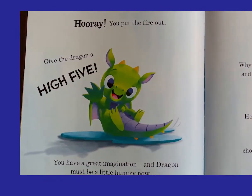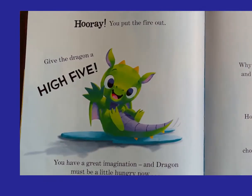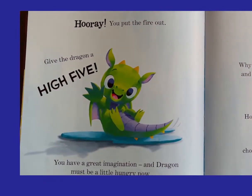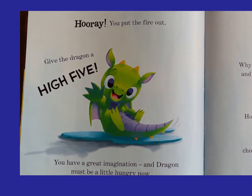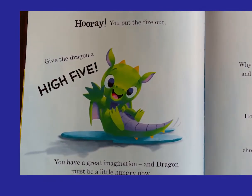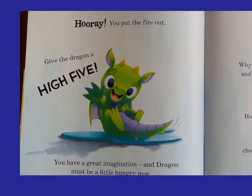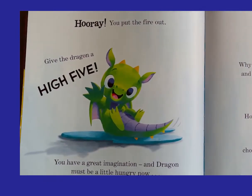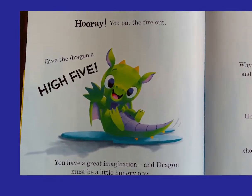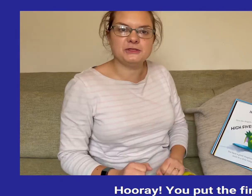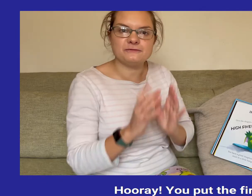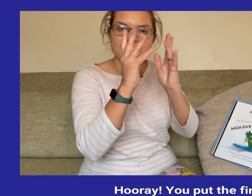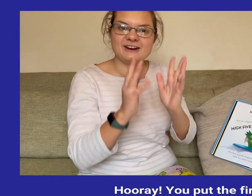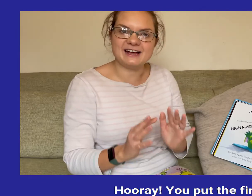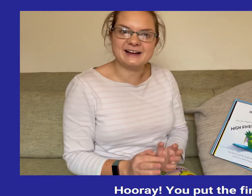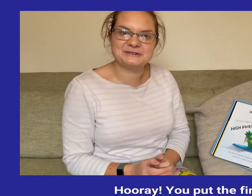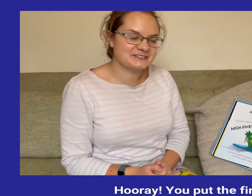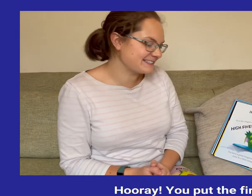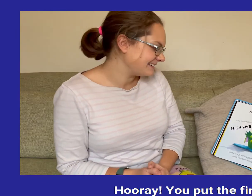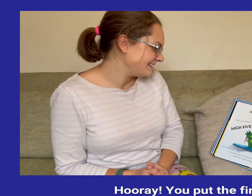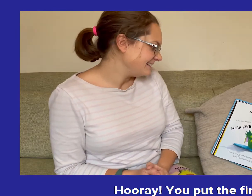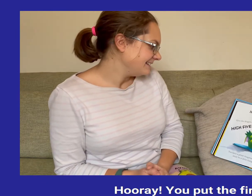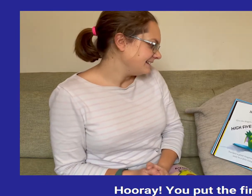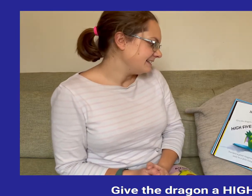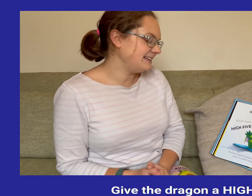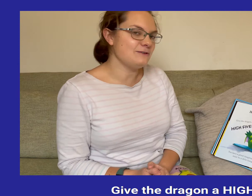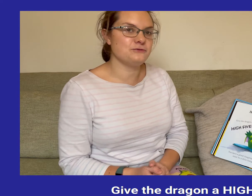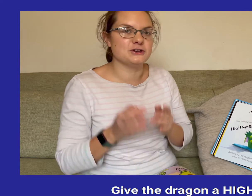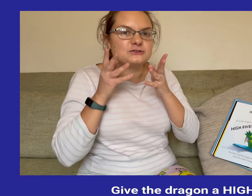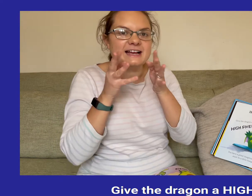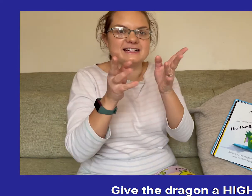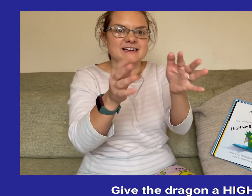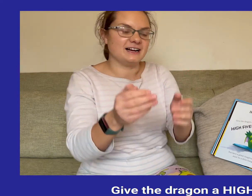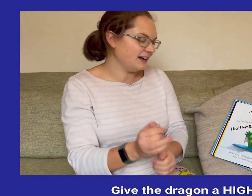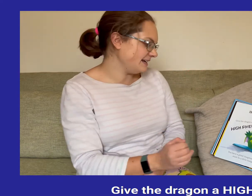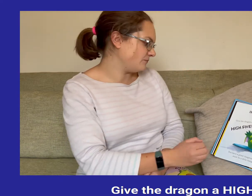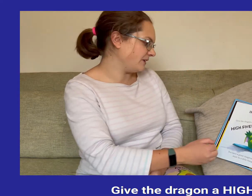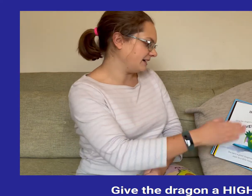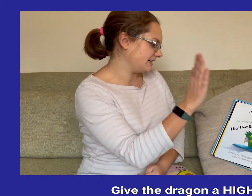Hooray! You put the out. Give the dragon a high five.